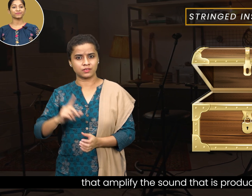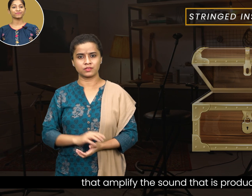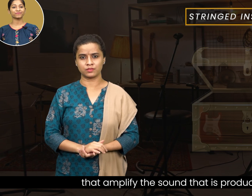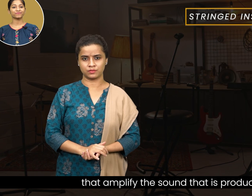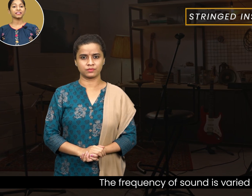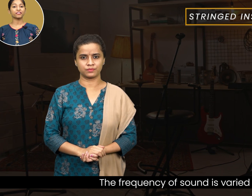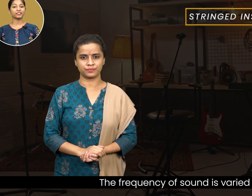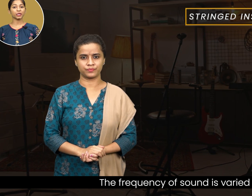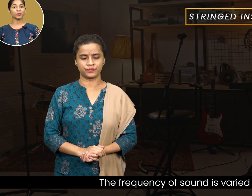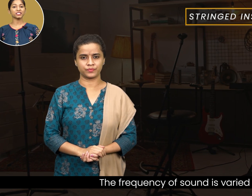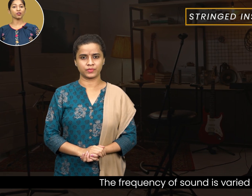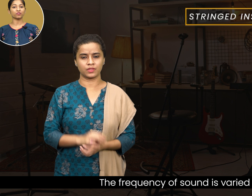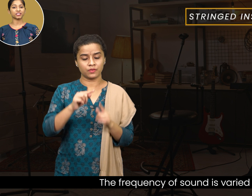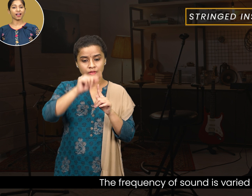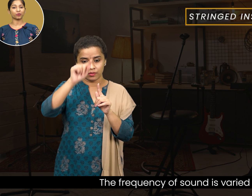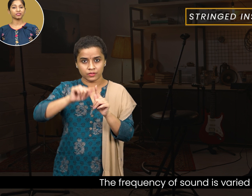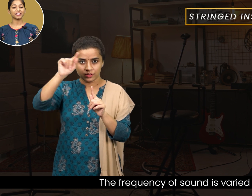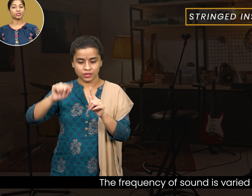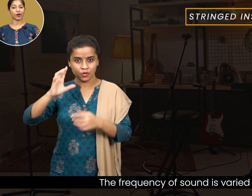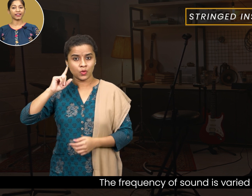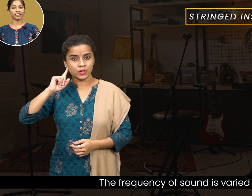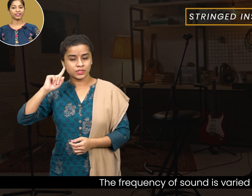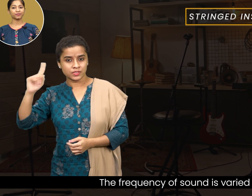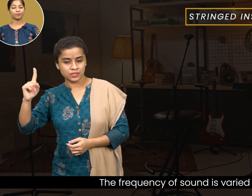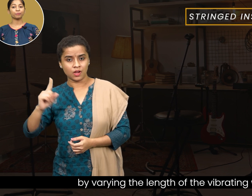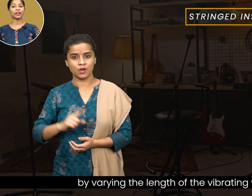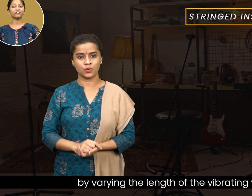produced. The frequency of sound is